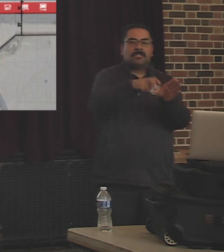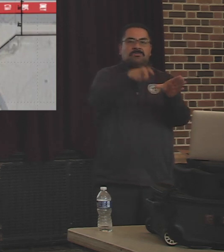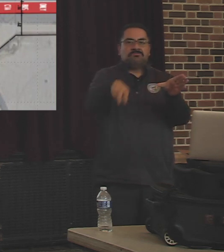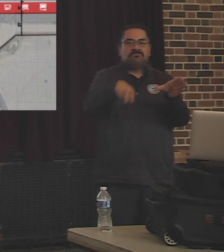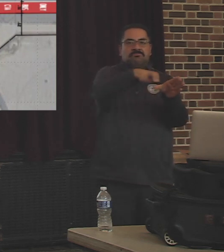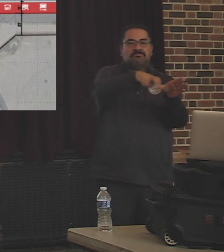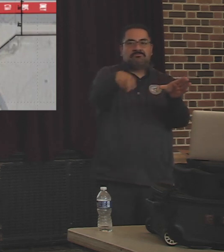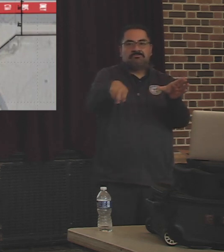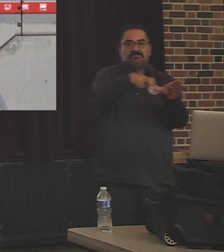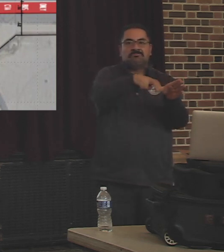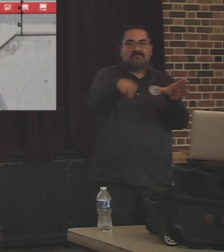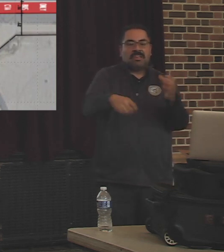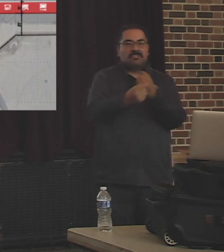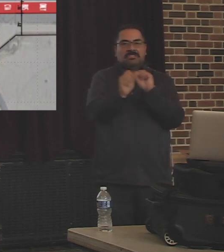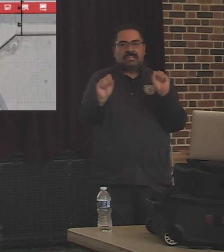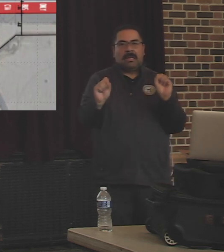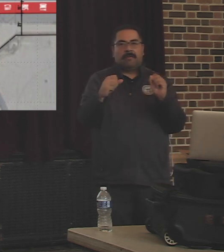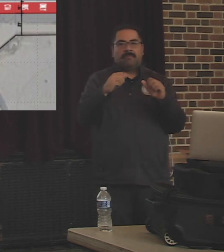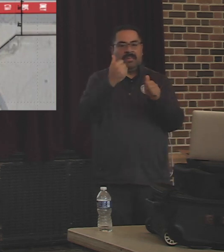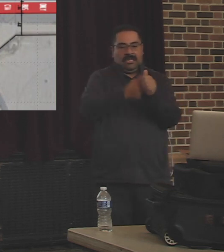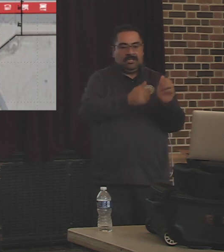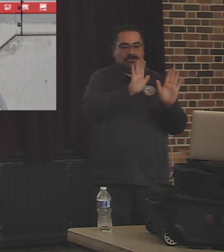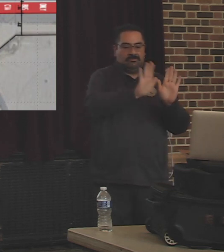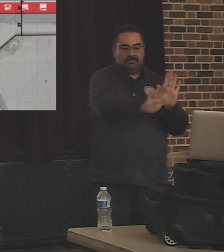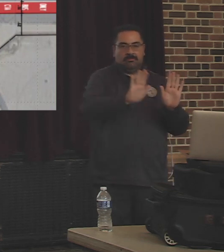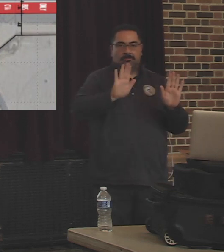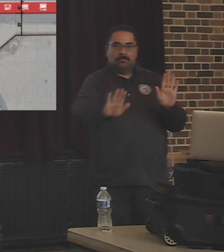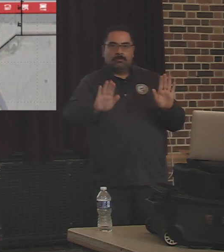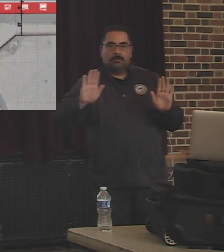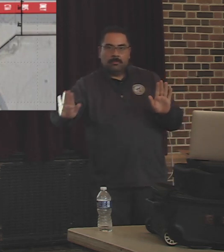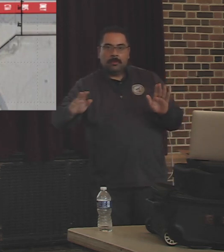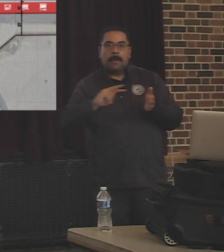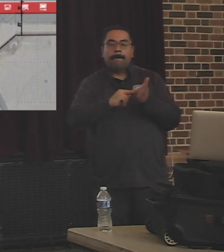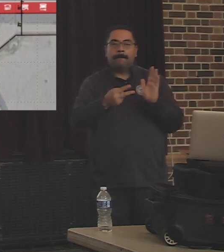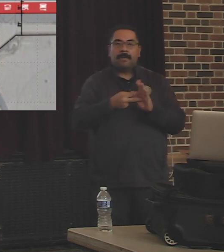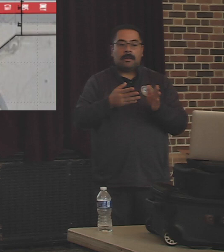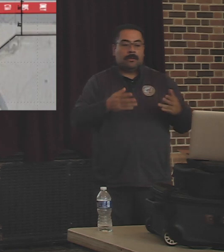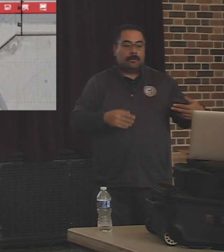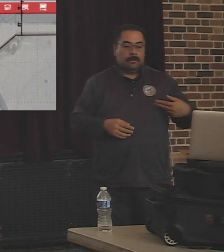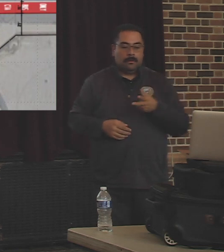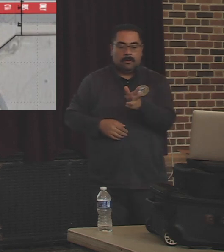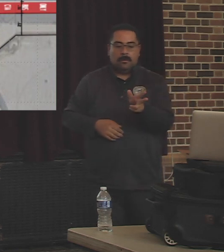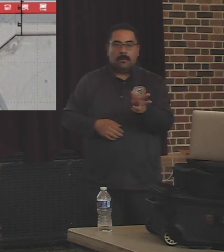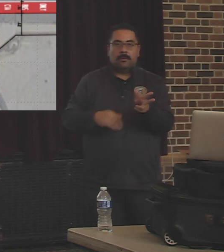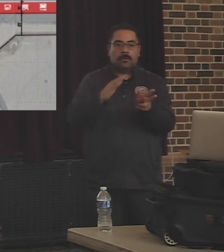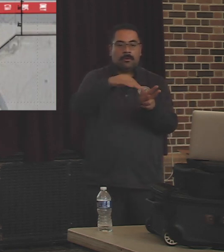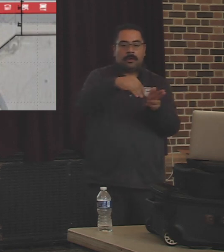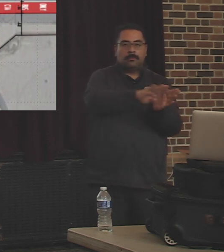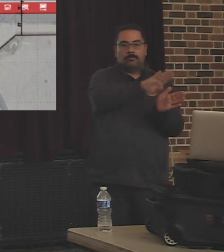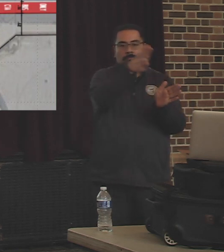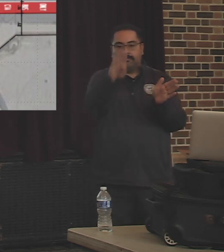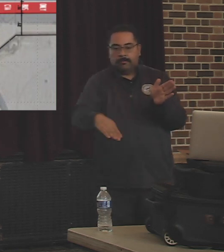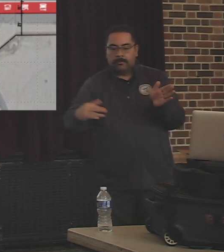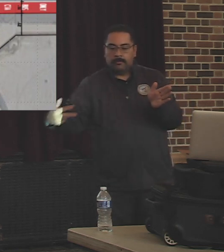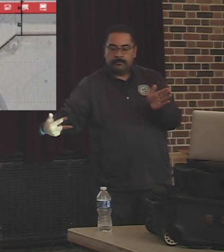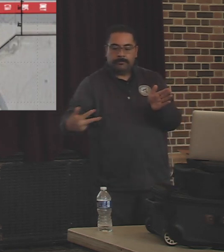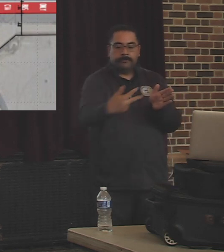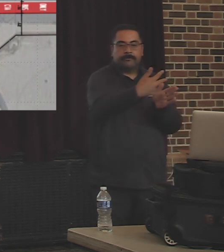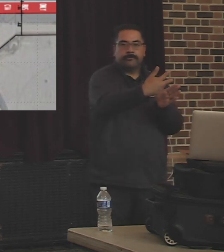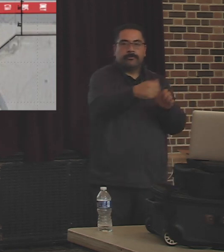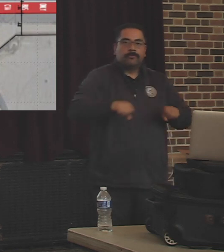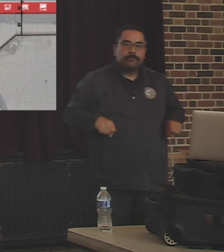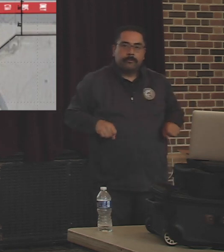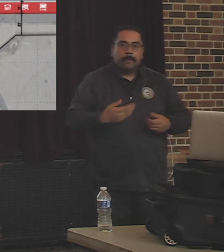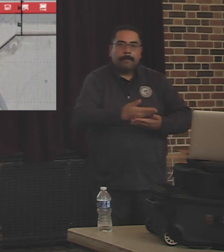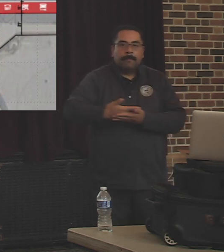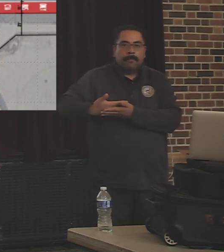off the bus. So this will really make it easier for the bus to deploy the ramp, get people on and off who are in a wheelchair, stroller, that